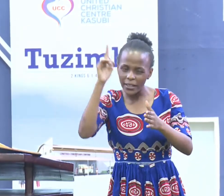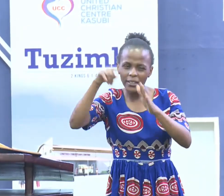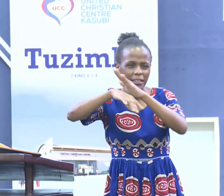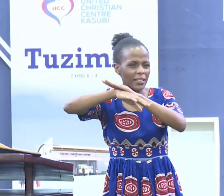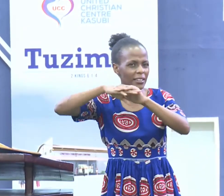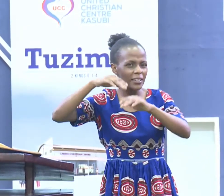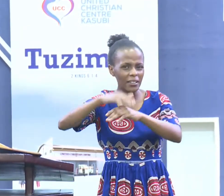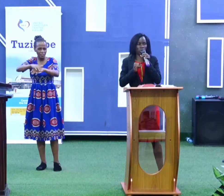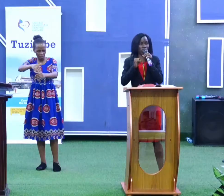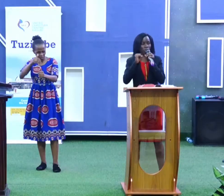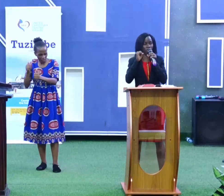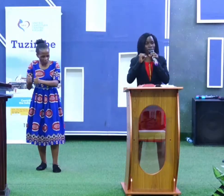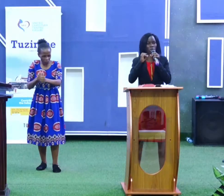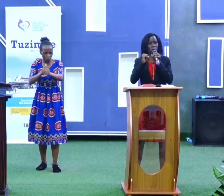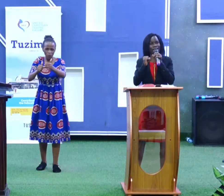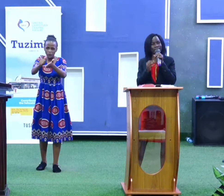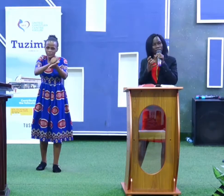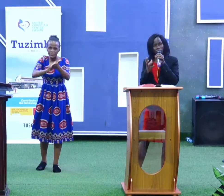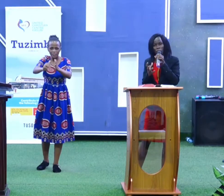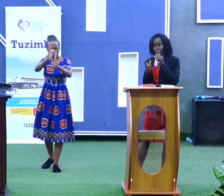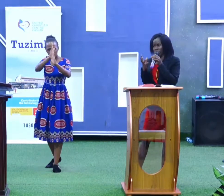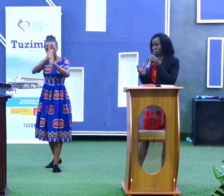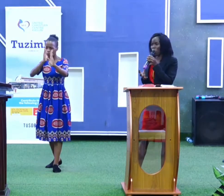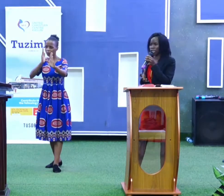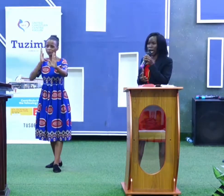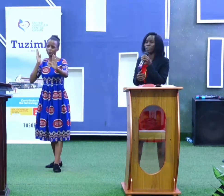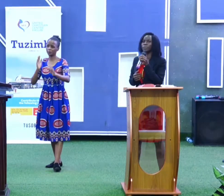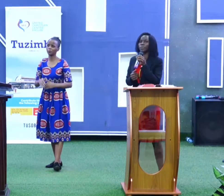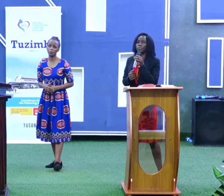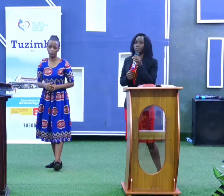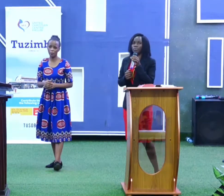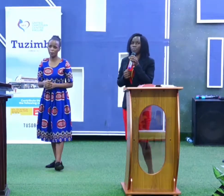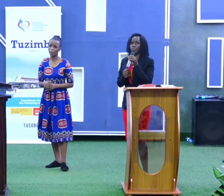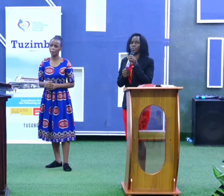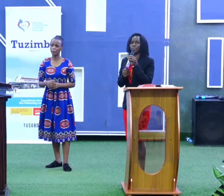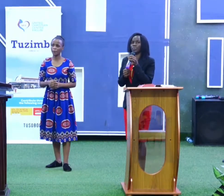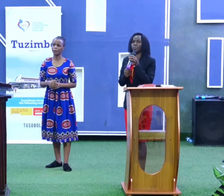lwaki tagoberera natural order. And there is a reason as to why he doesn't follow the natural order.